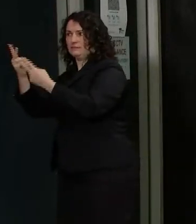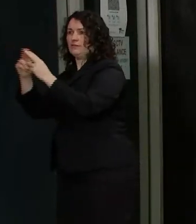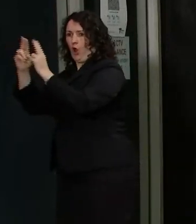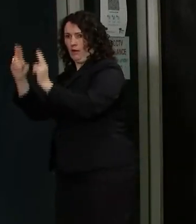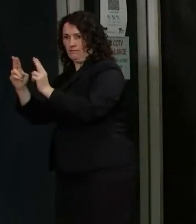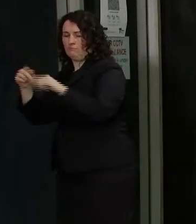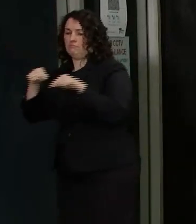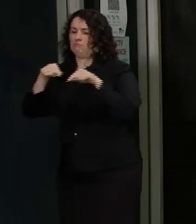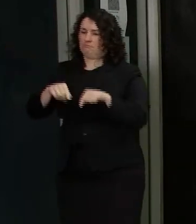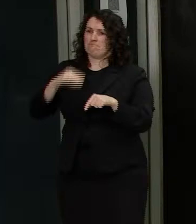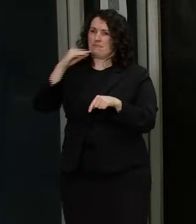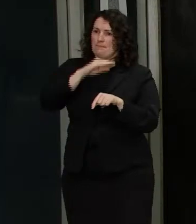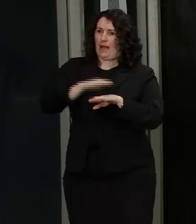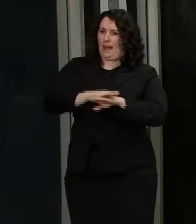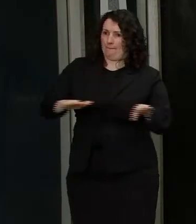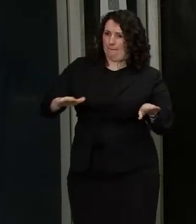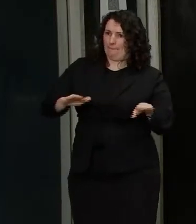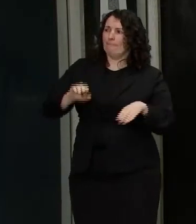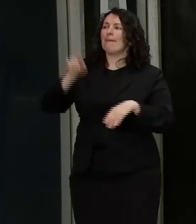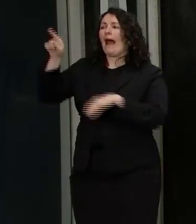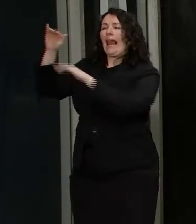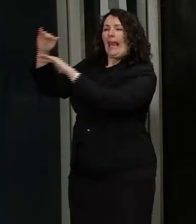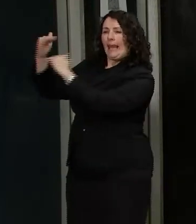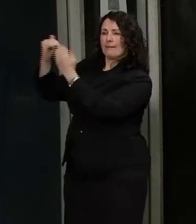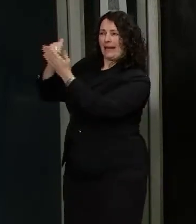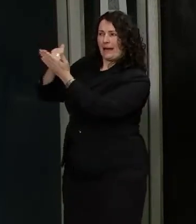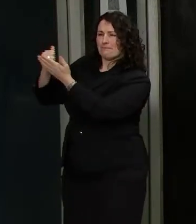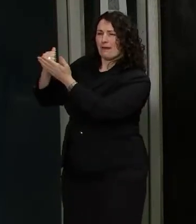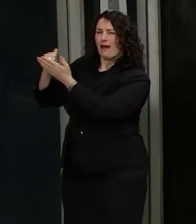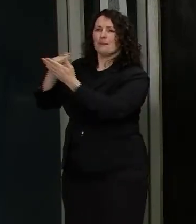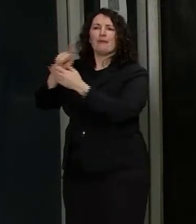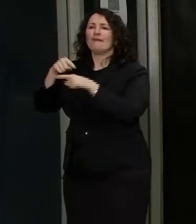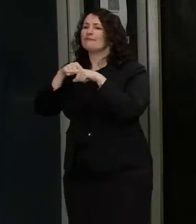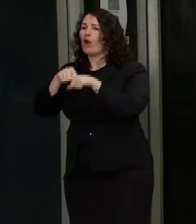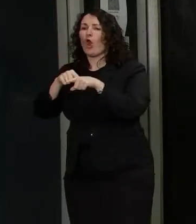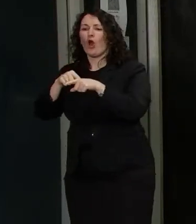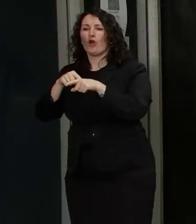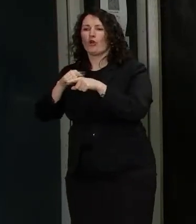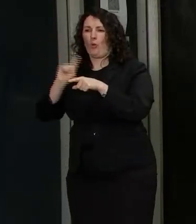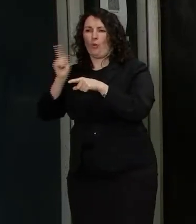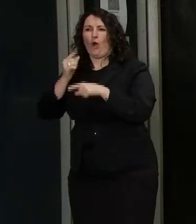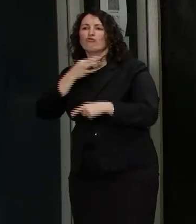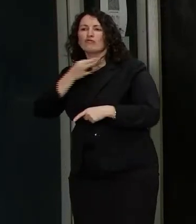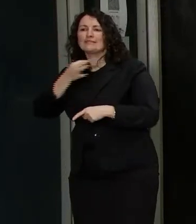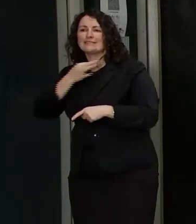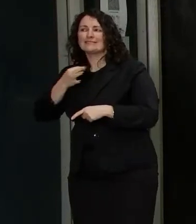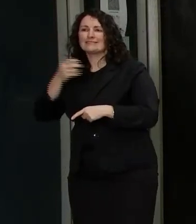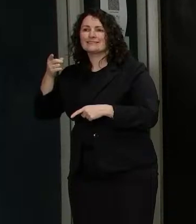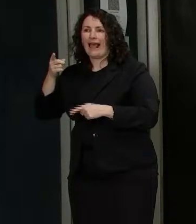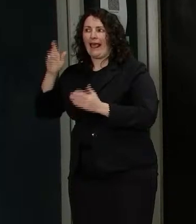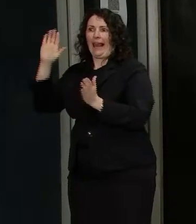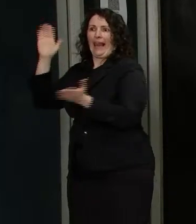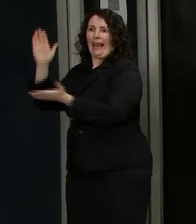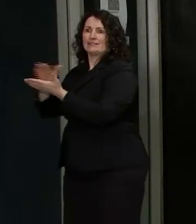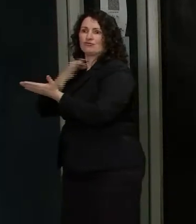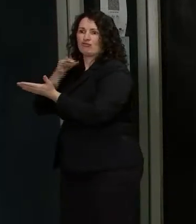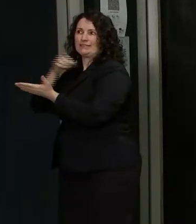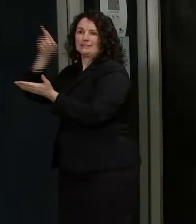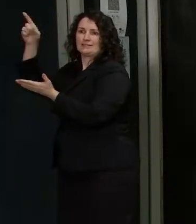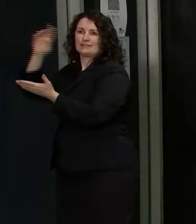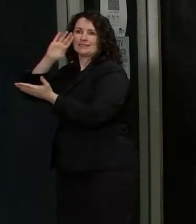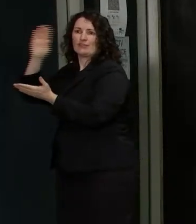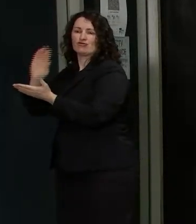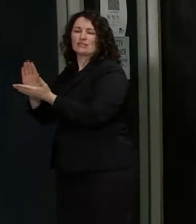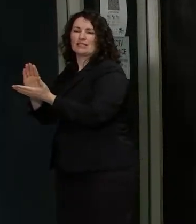nature of and the risk in terms of people visiting homes. There are reasons why these settings are in